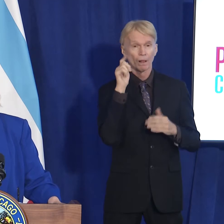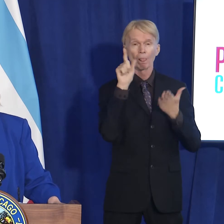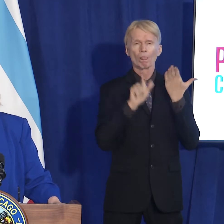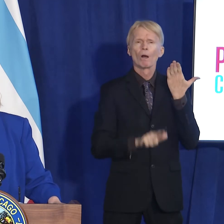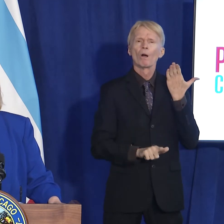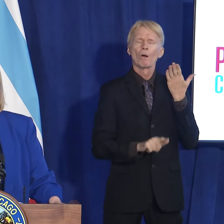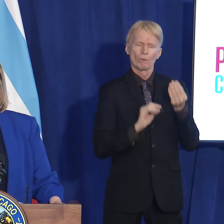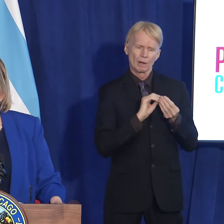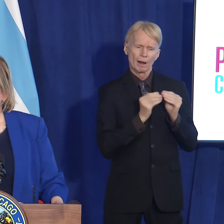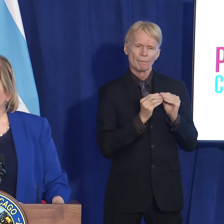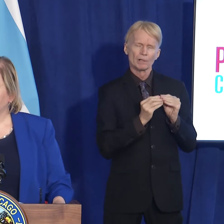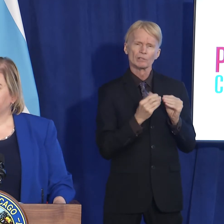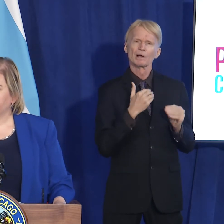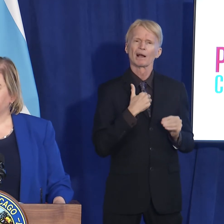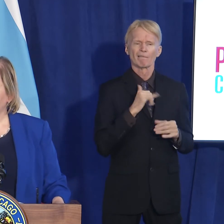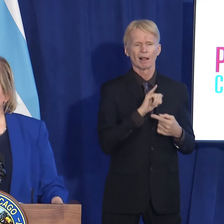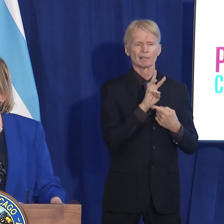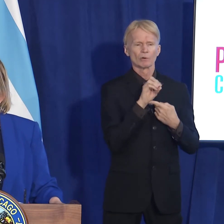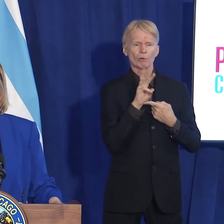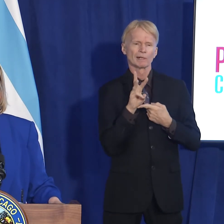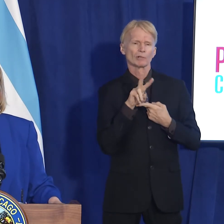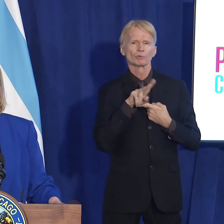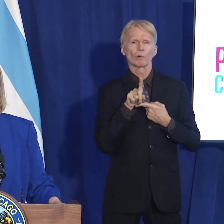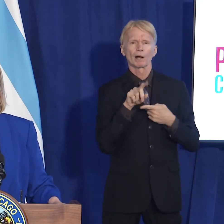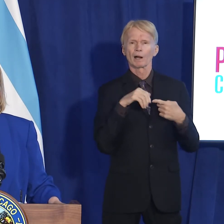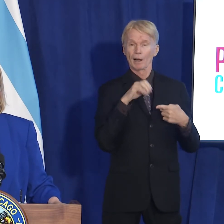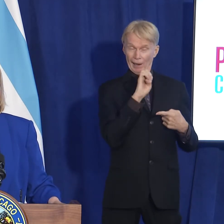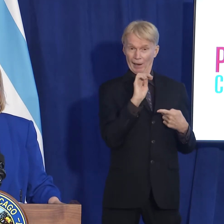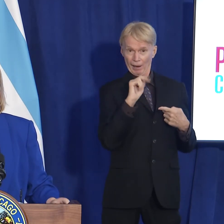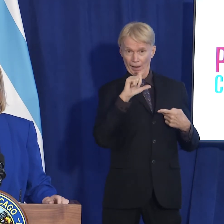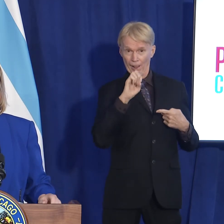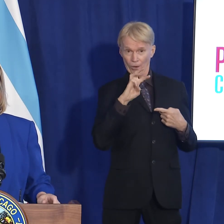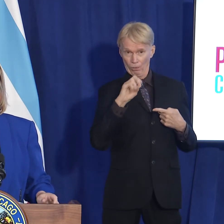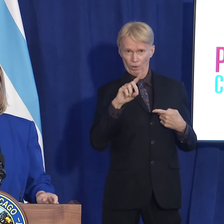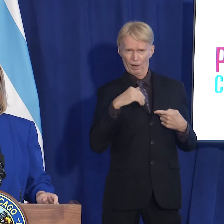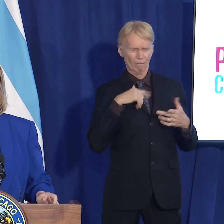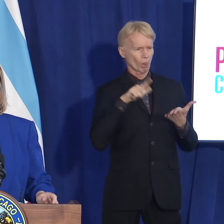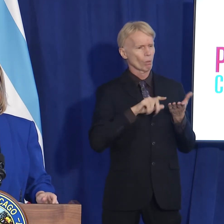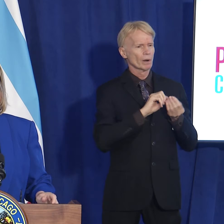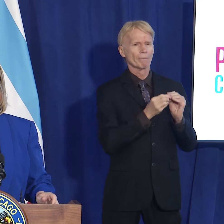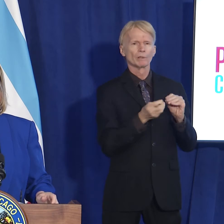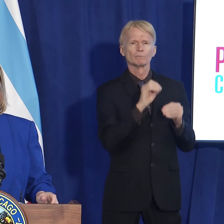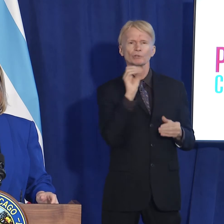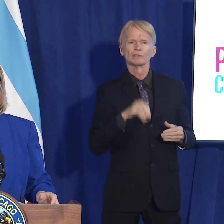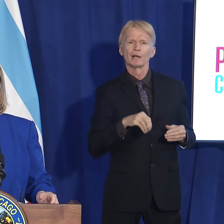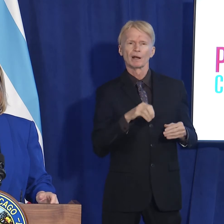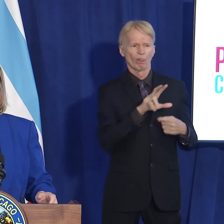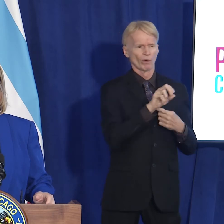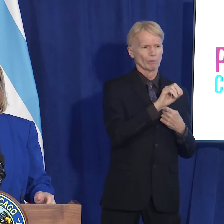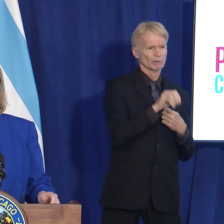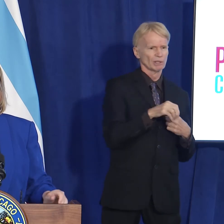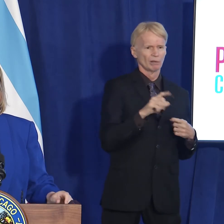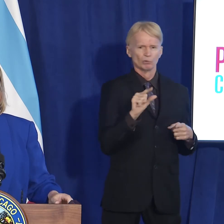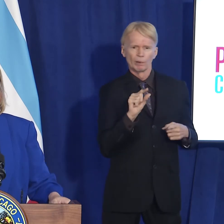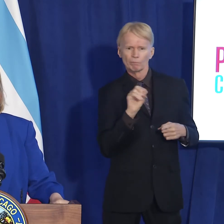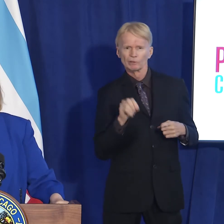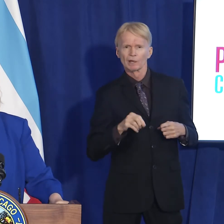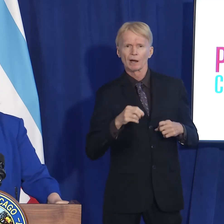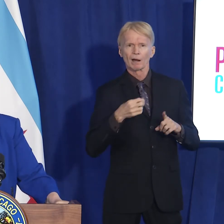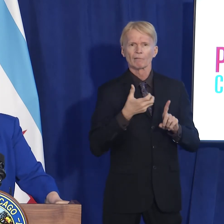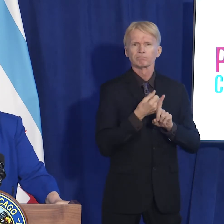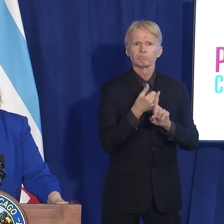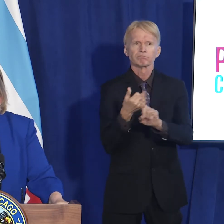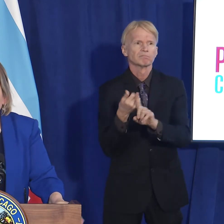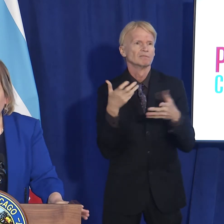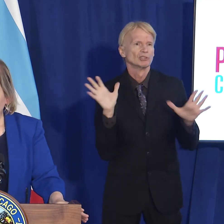rates? Especially, I think 60621 is Inglewood. It's still in the 30s. Only 20-some% are fully vaccinated. Yeah.